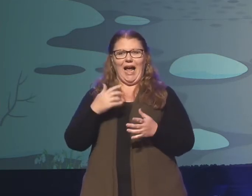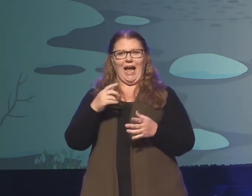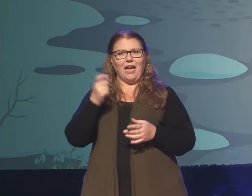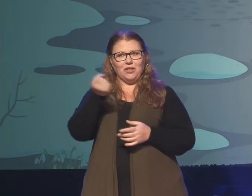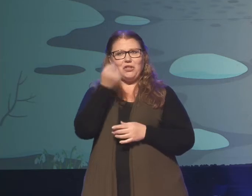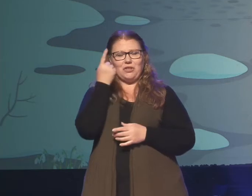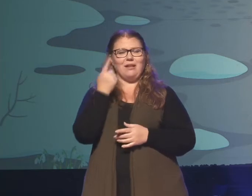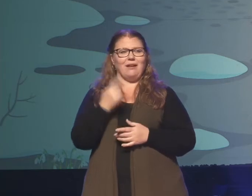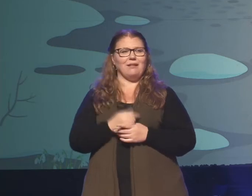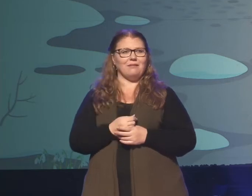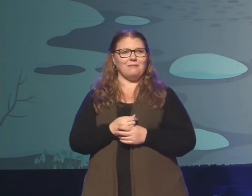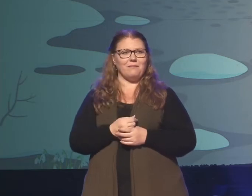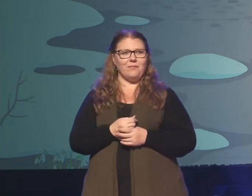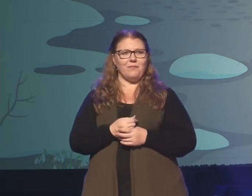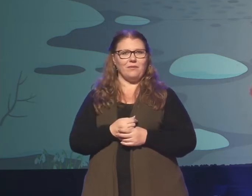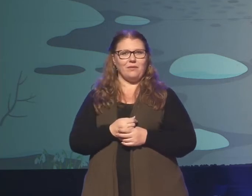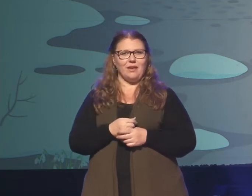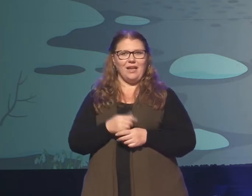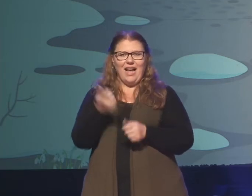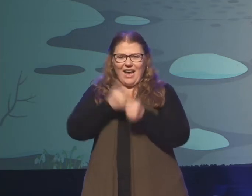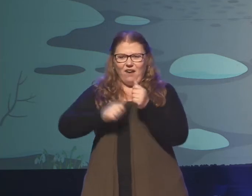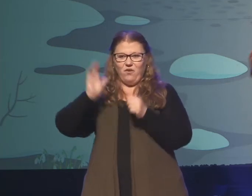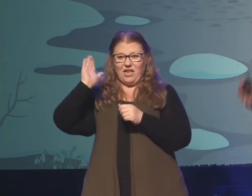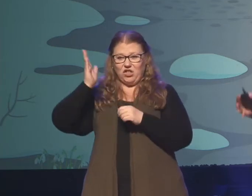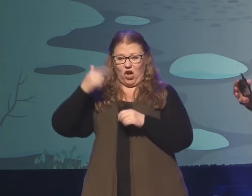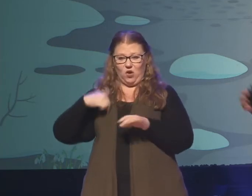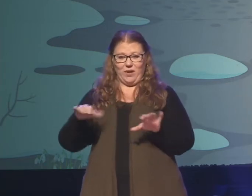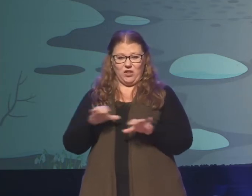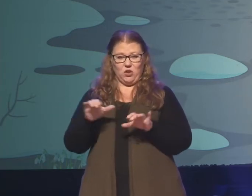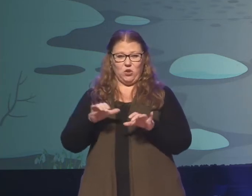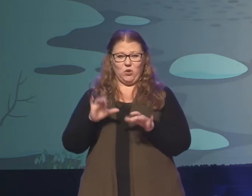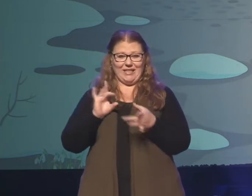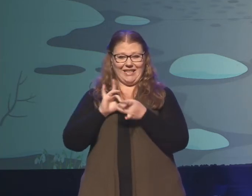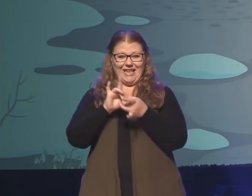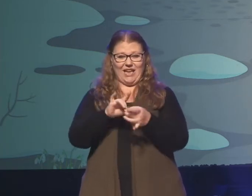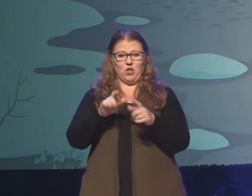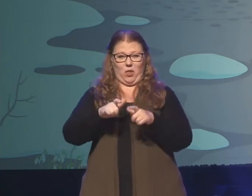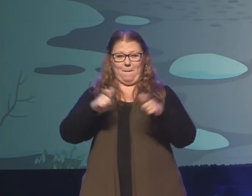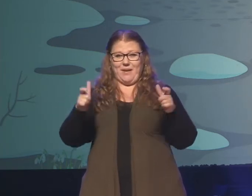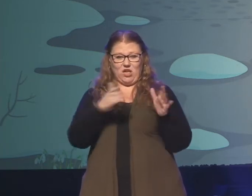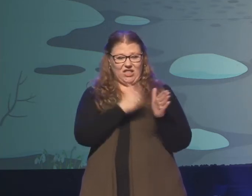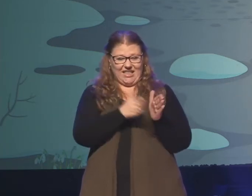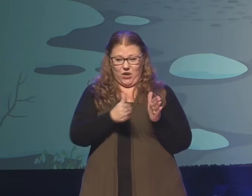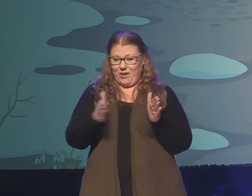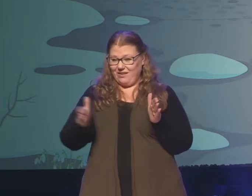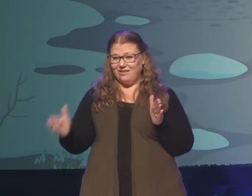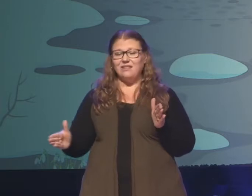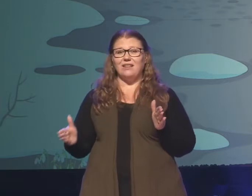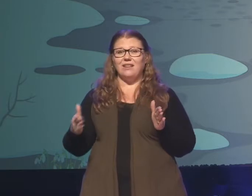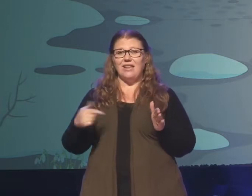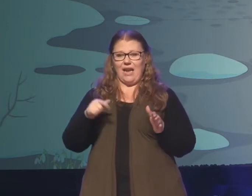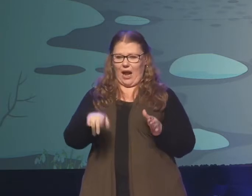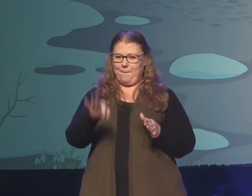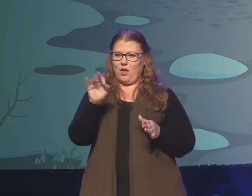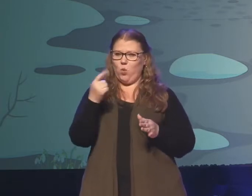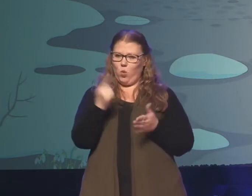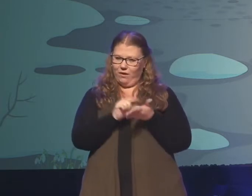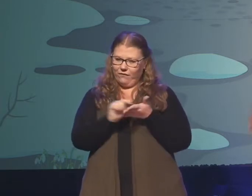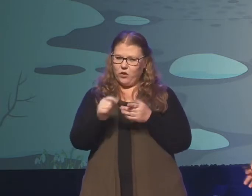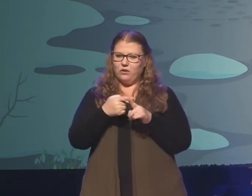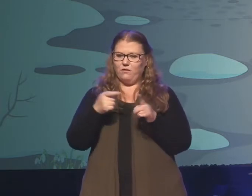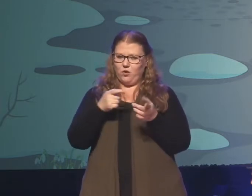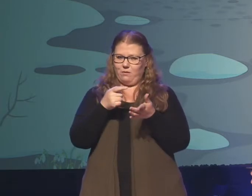it. Every kind of talk that we do is usually attached to a bigger series. And I kind of pick one passage